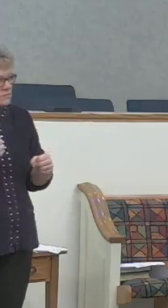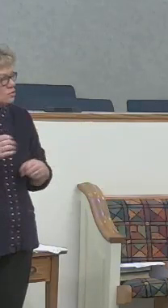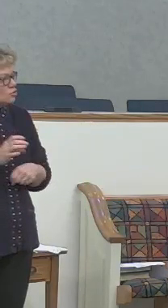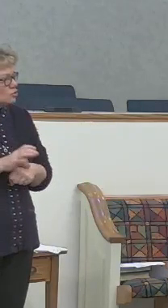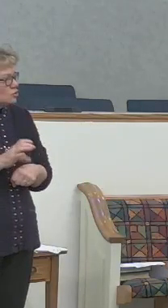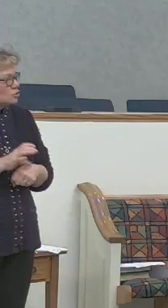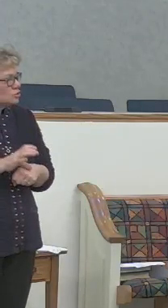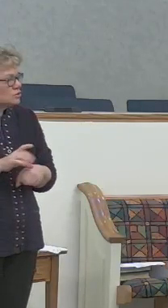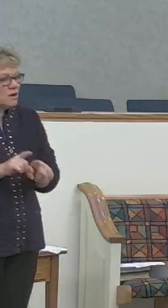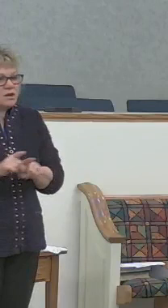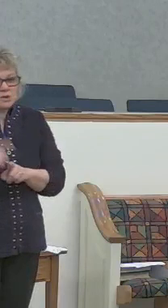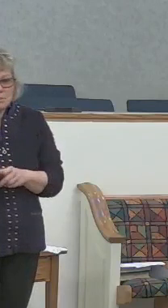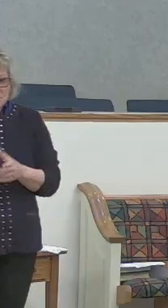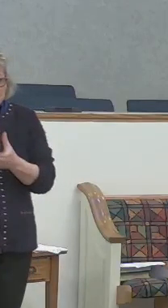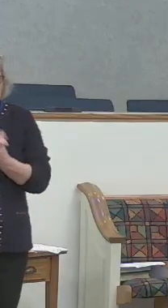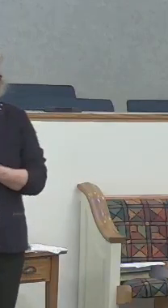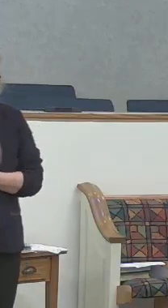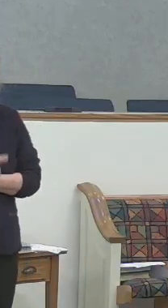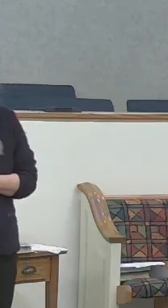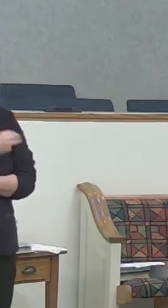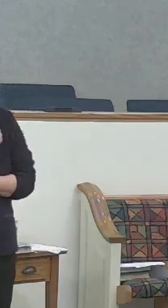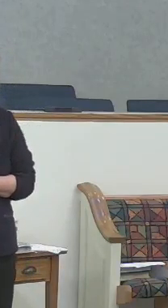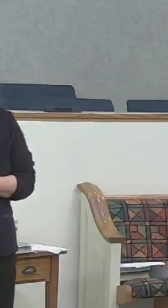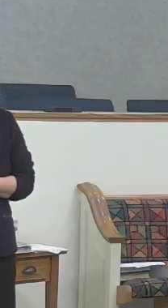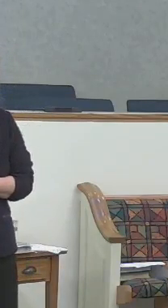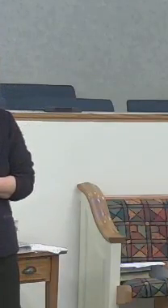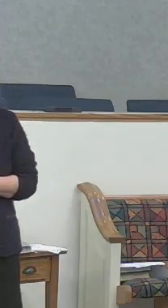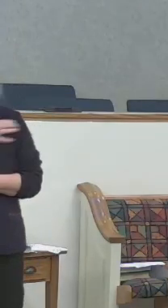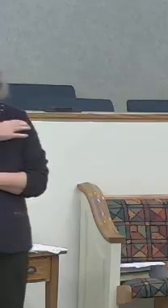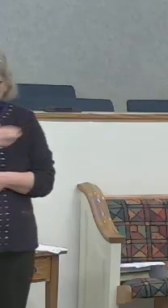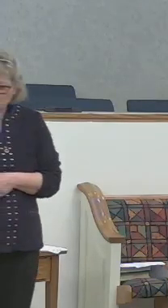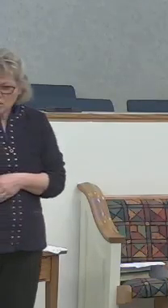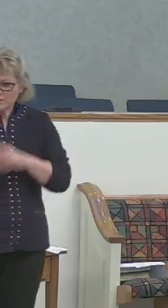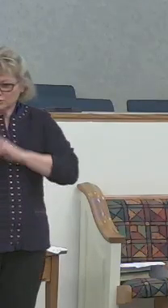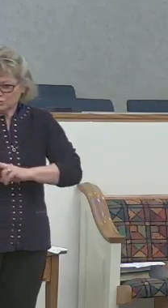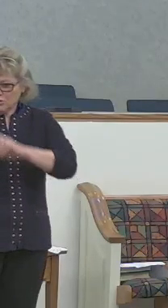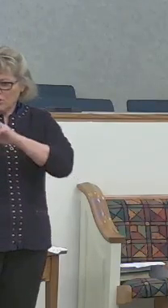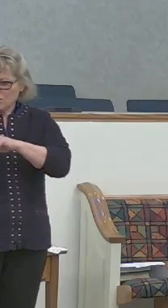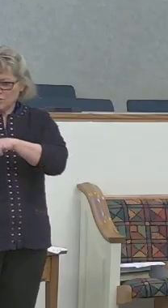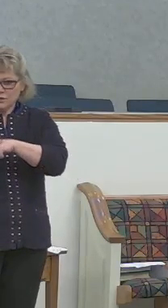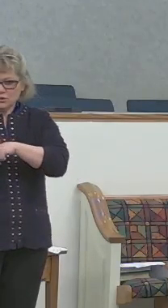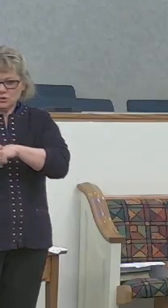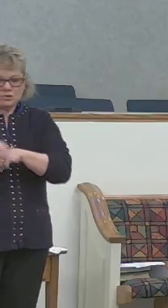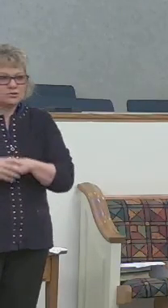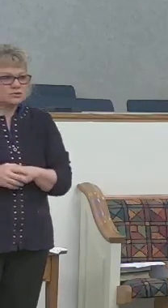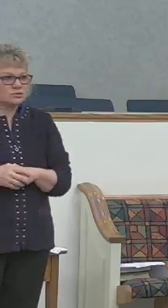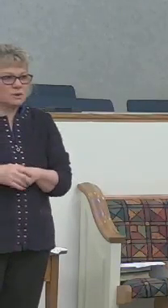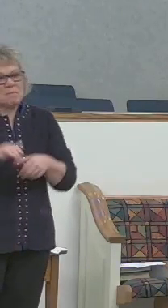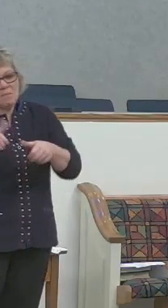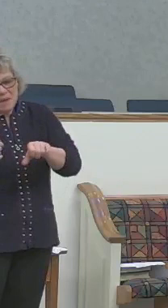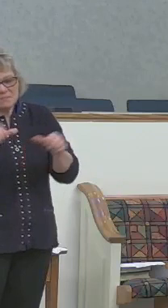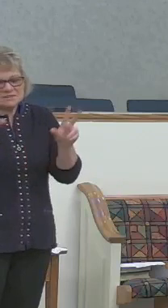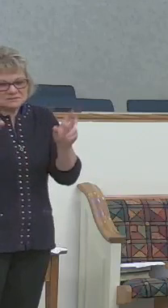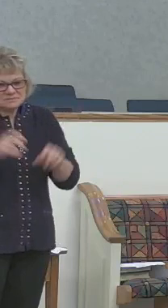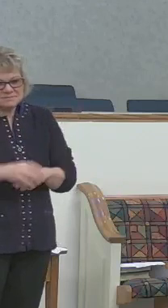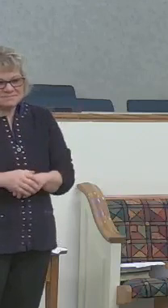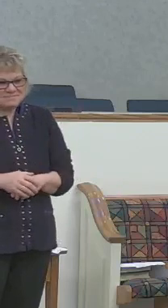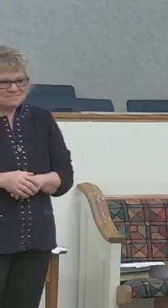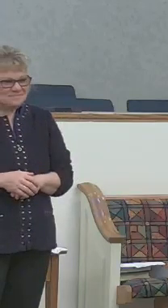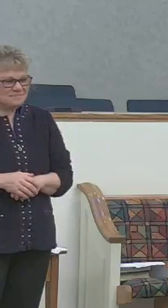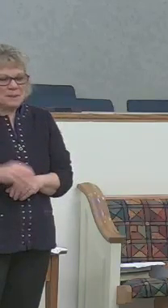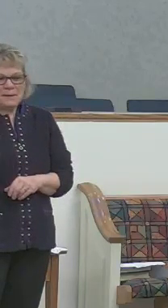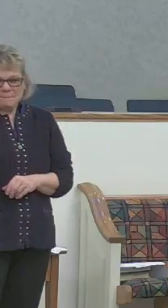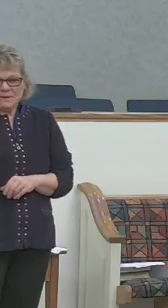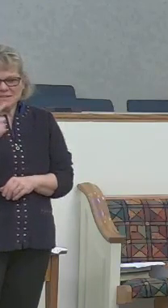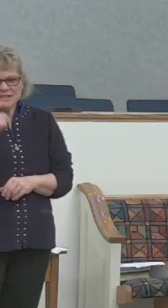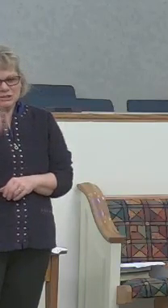also believed that you ought to be a member of a Bible-believing, Christ-honoring church. Right? I'll put Baptist in there just because I know that's what Marion would